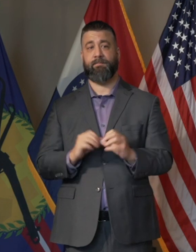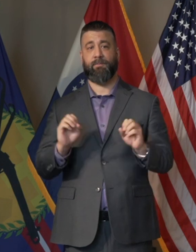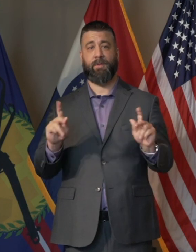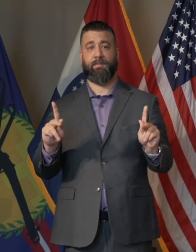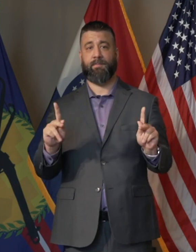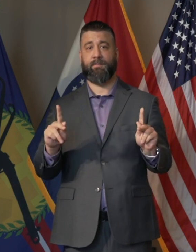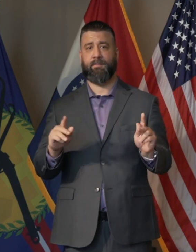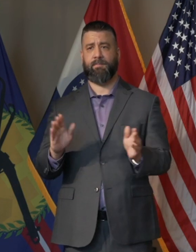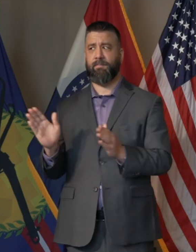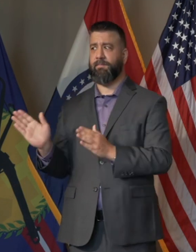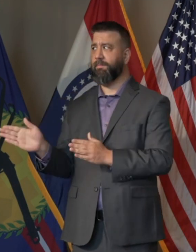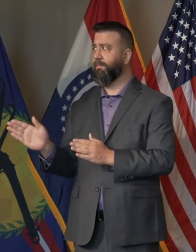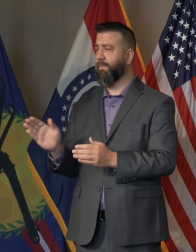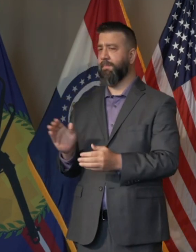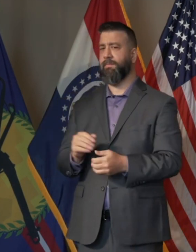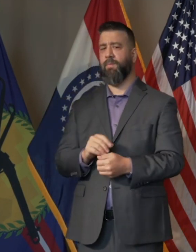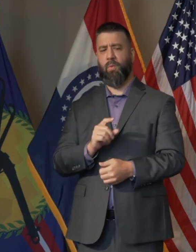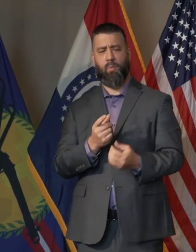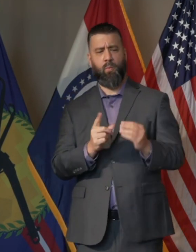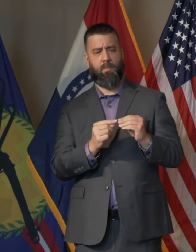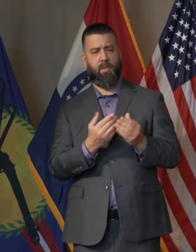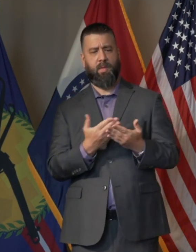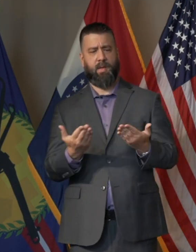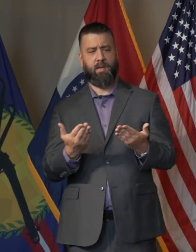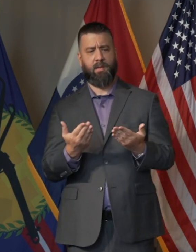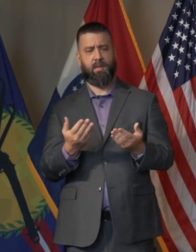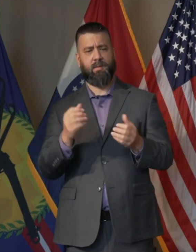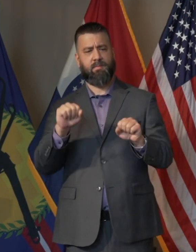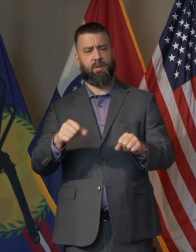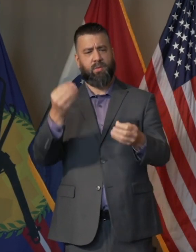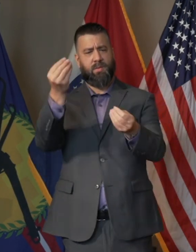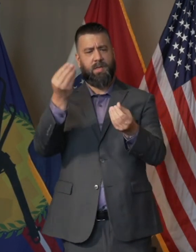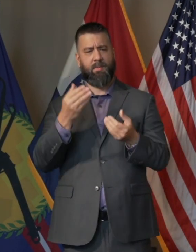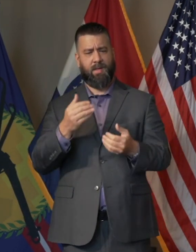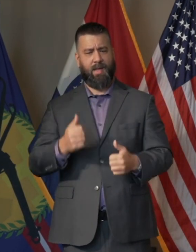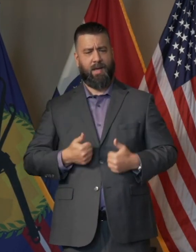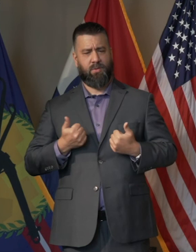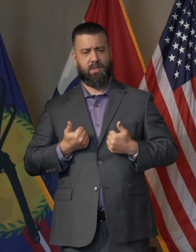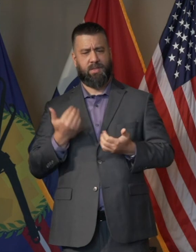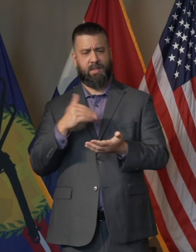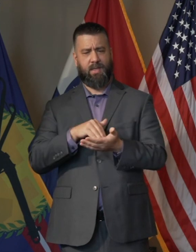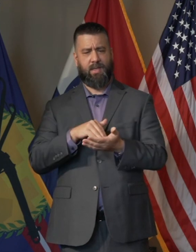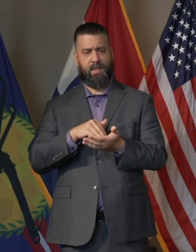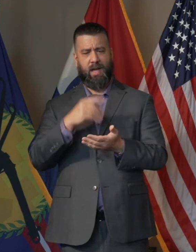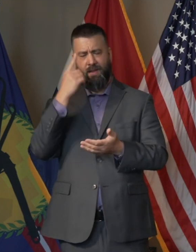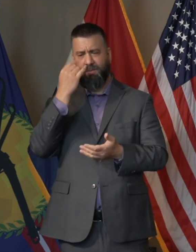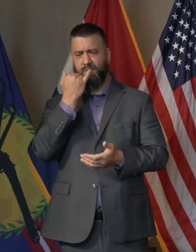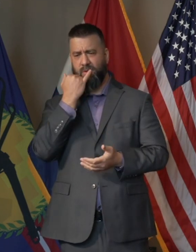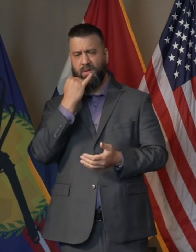Okay, thank you. Dr. Page, one more thing. Could you give out the address again? I think we may have had it wrong in the remarks.